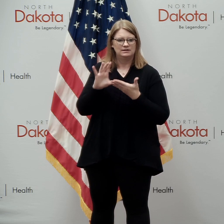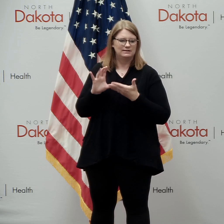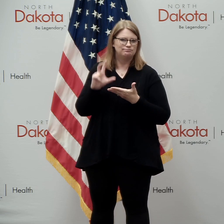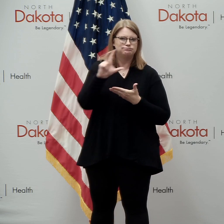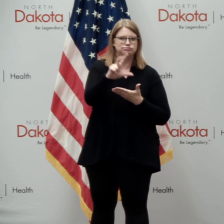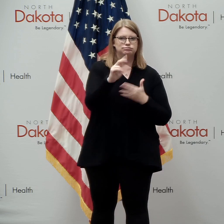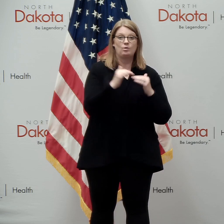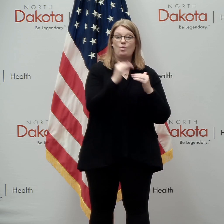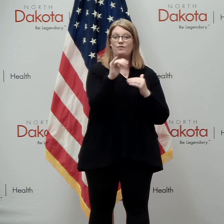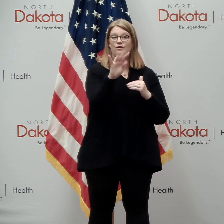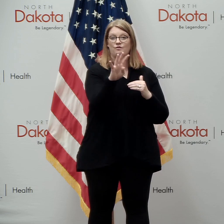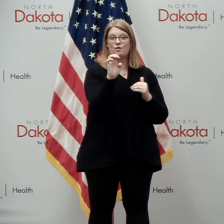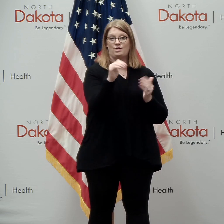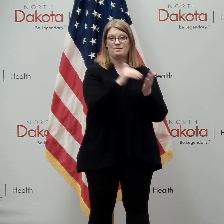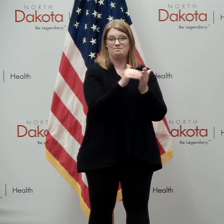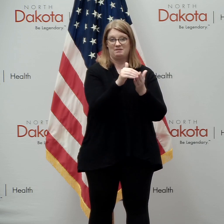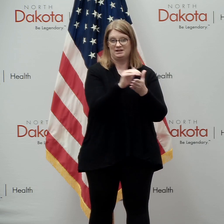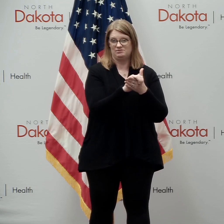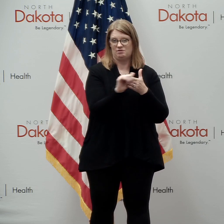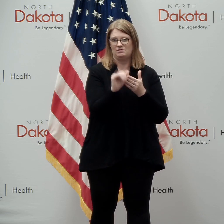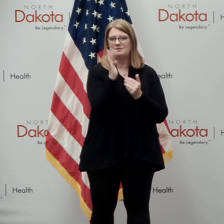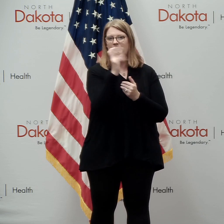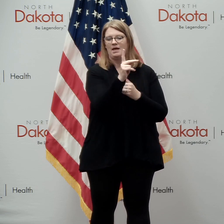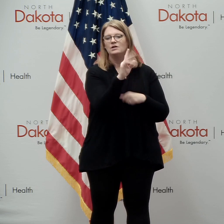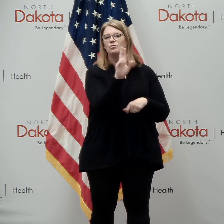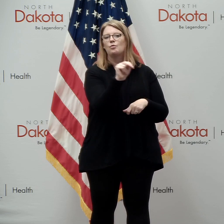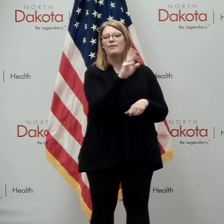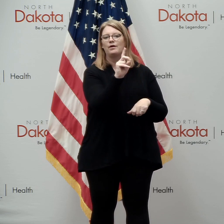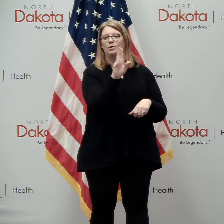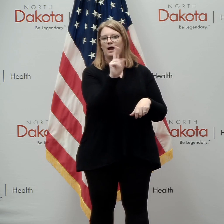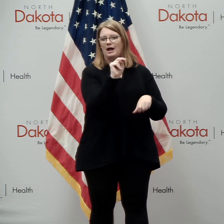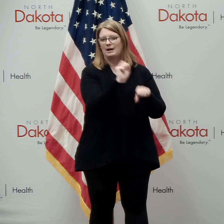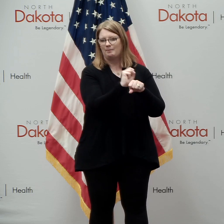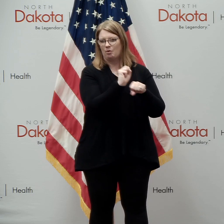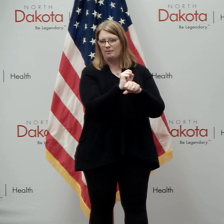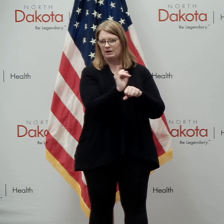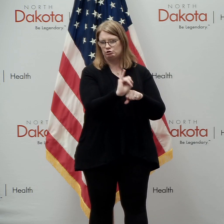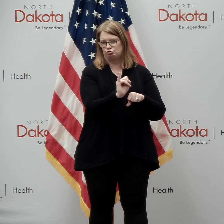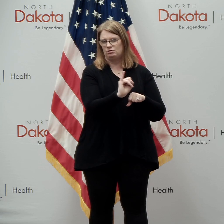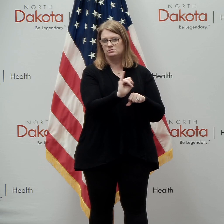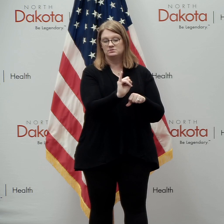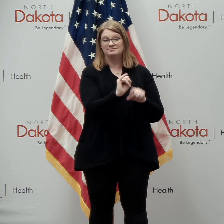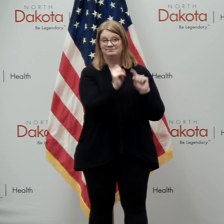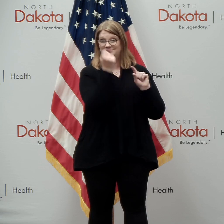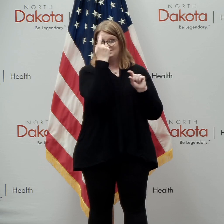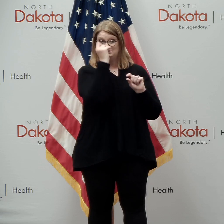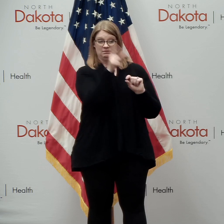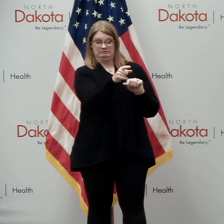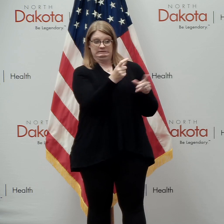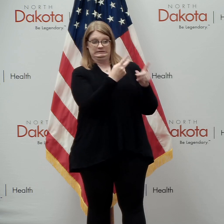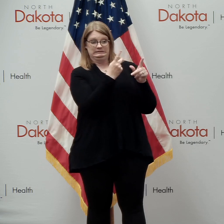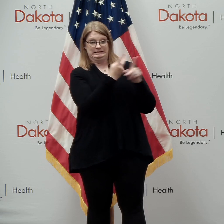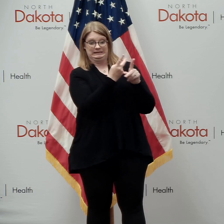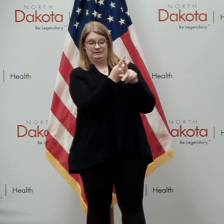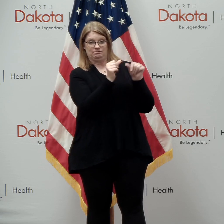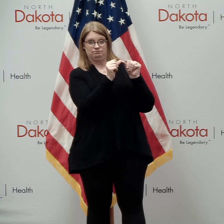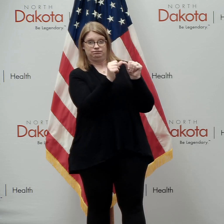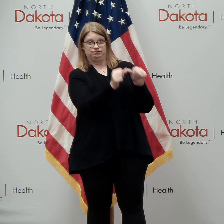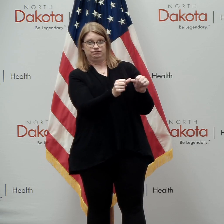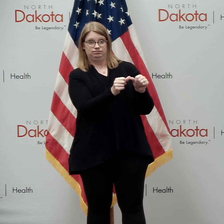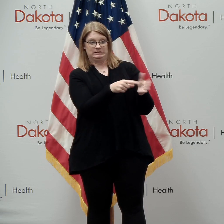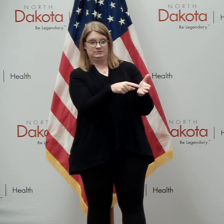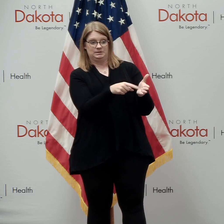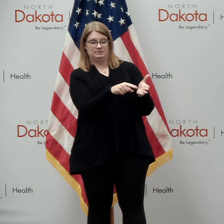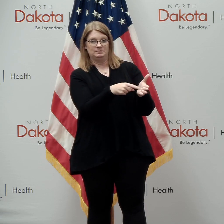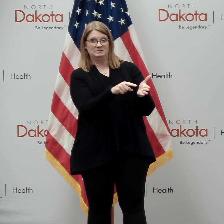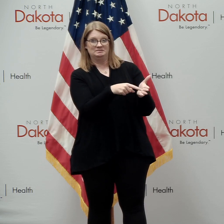million back into our North Dakota Unemployment Insurance Fund to make sure that that was healthy and we could keep making payments to people